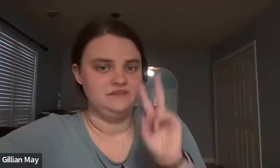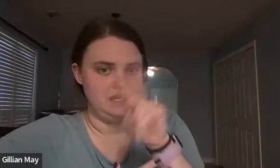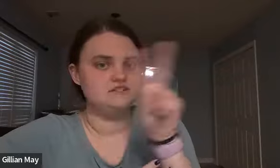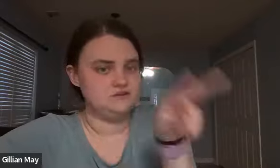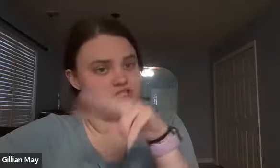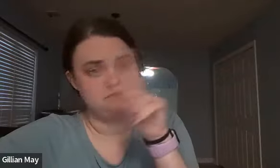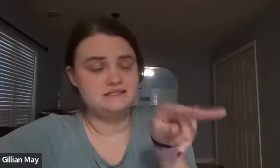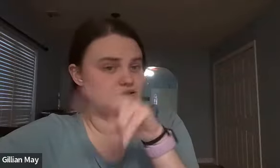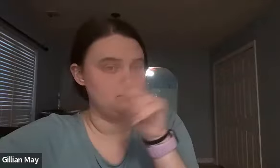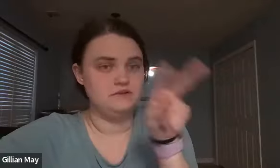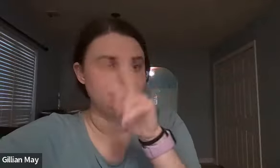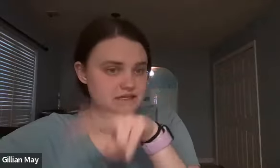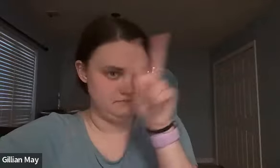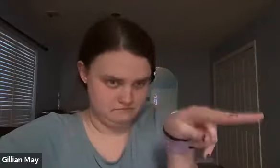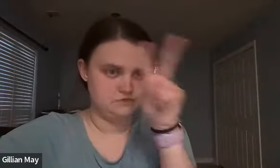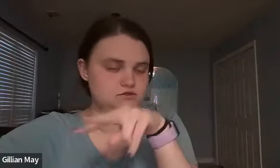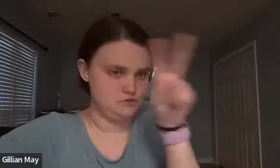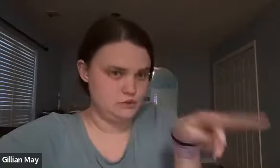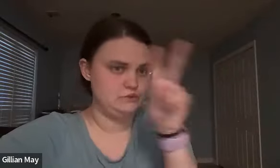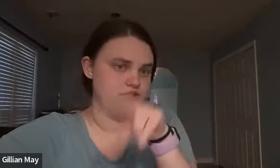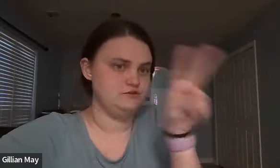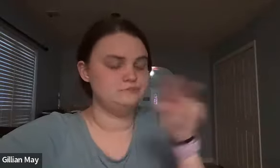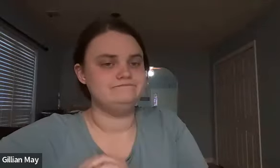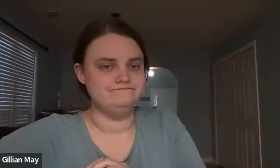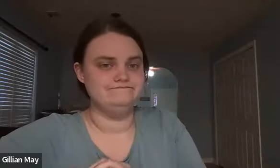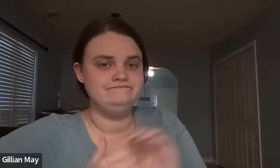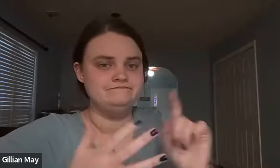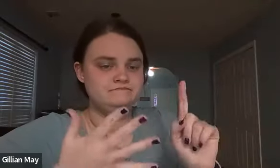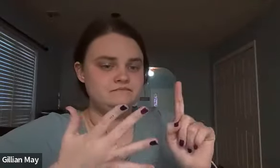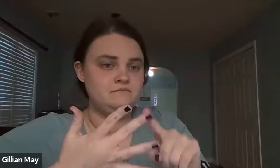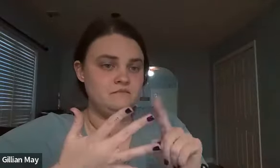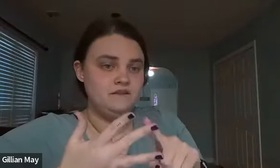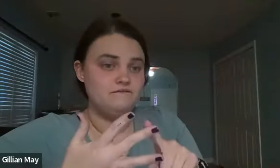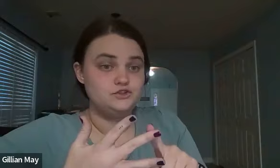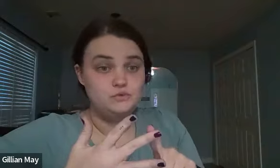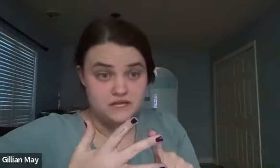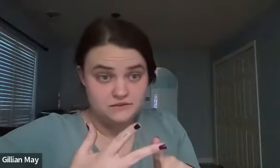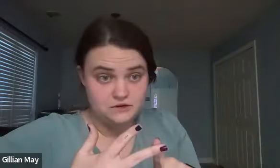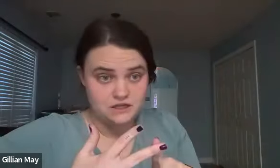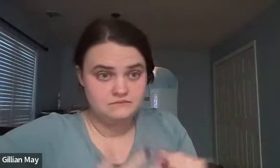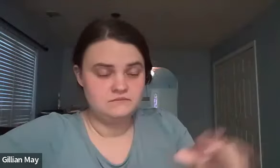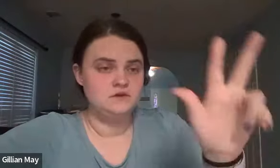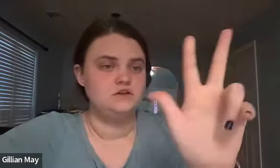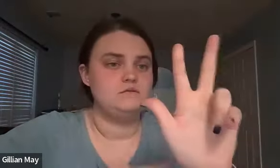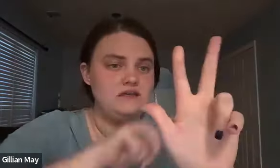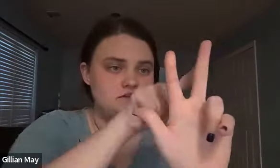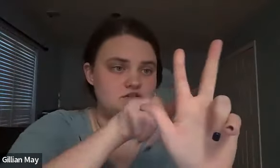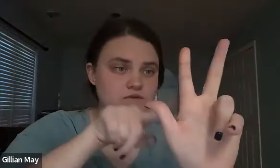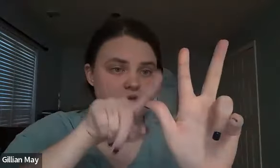Yeah, so it's just basically point blank saying 2, 2, 2. For 23, you'll make this 3